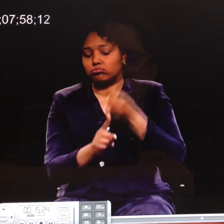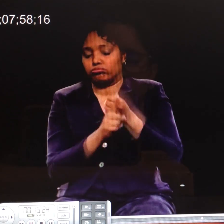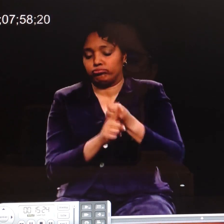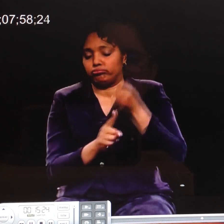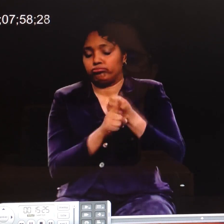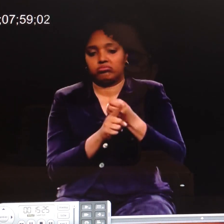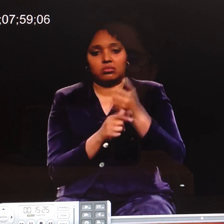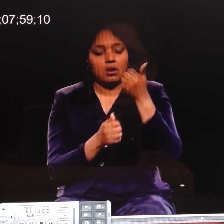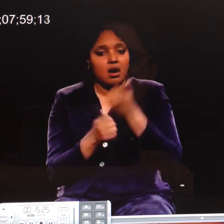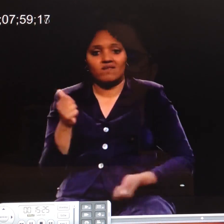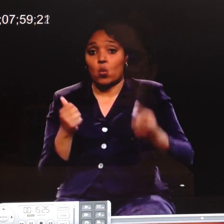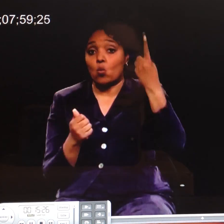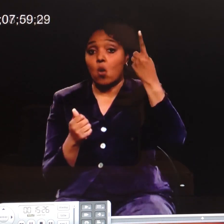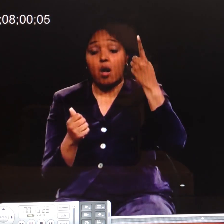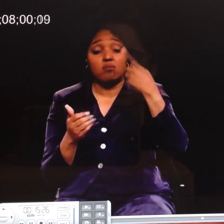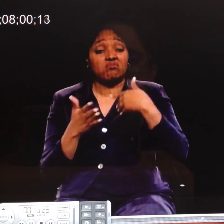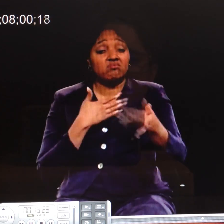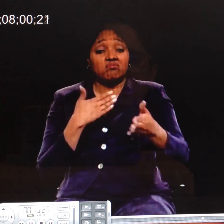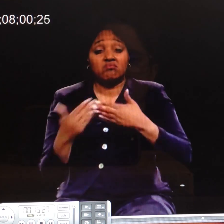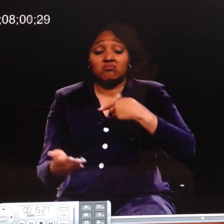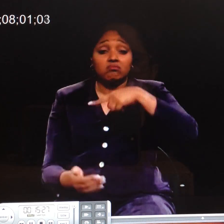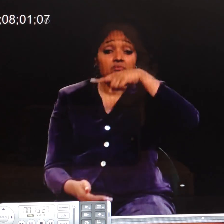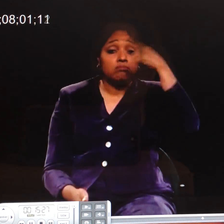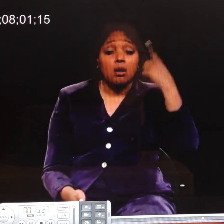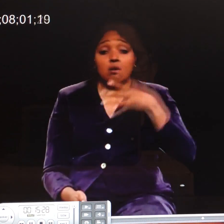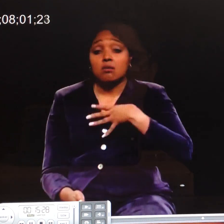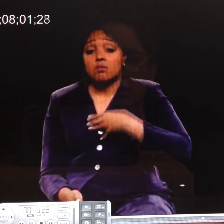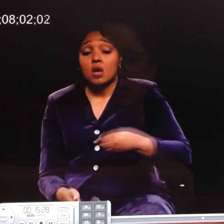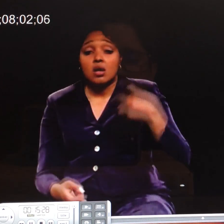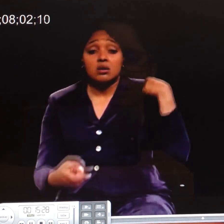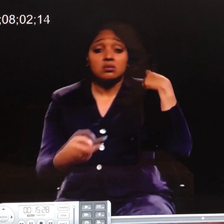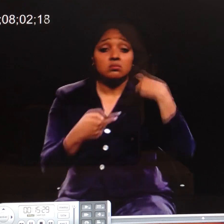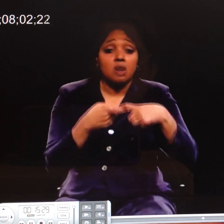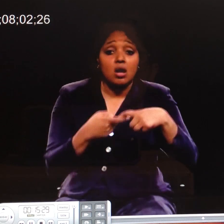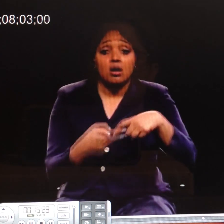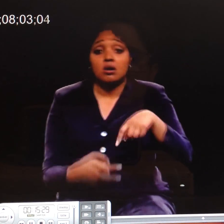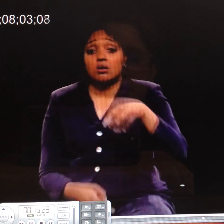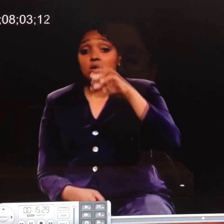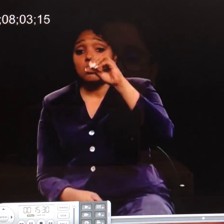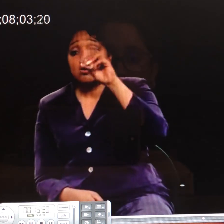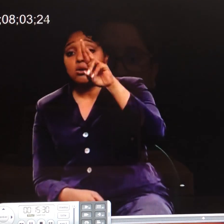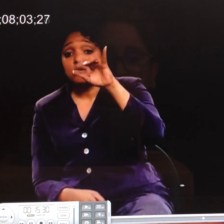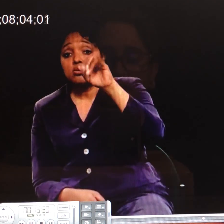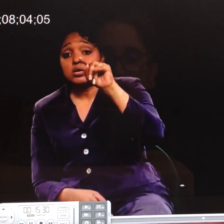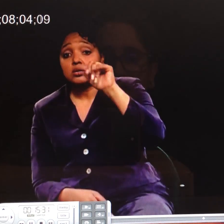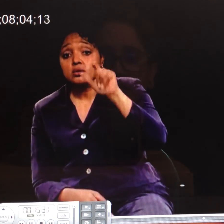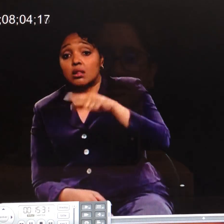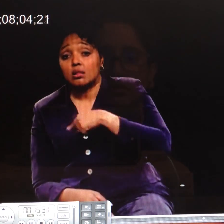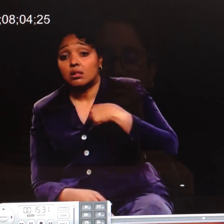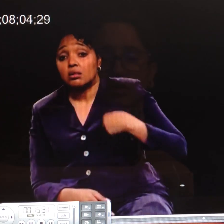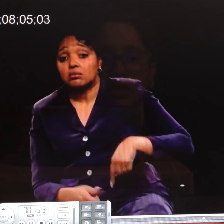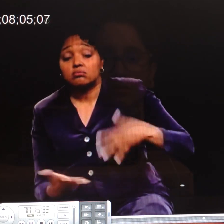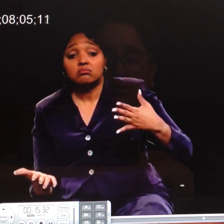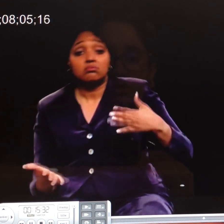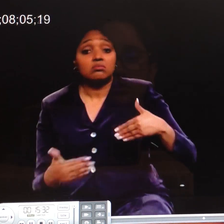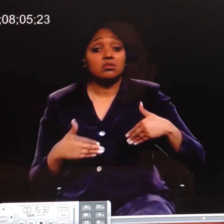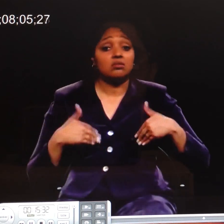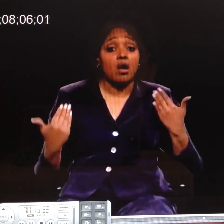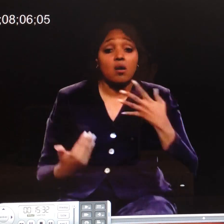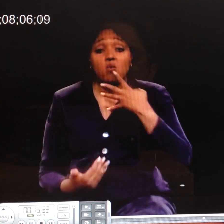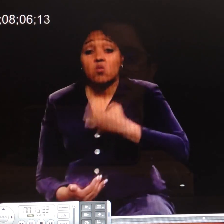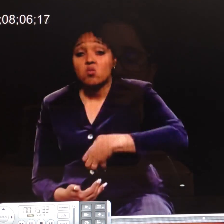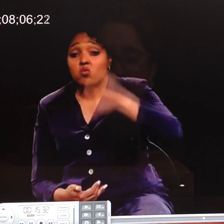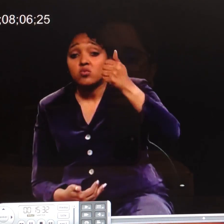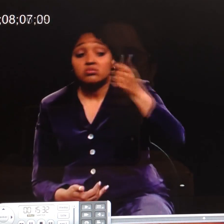So at first they were very defensive about that, but finally we were able